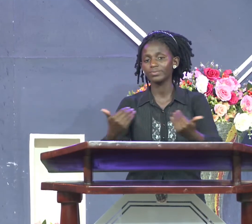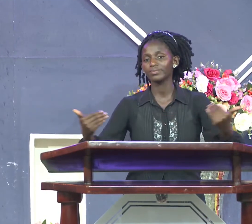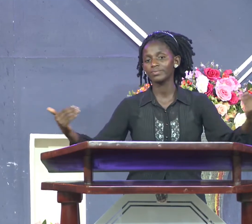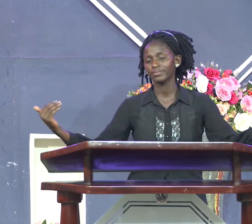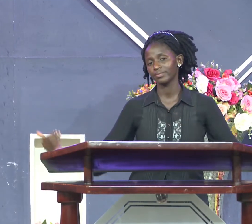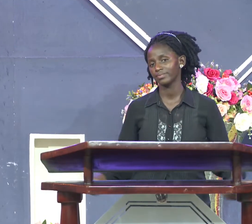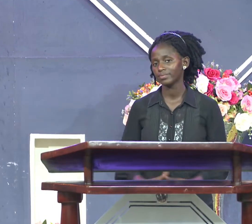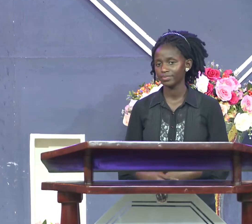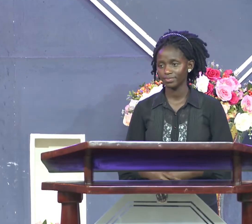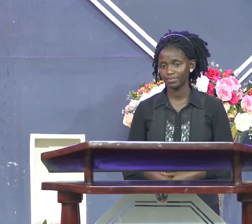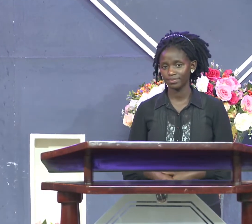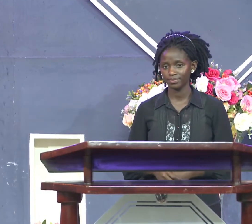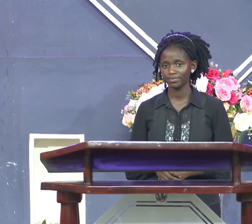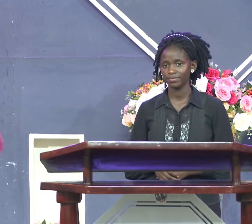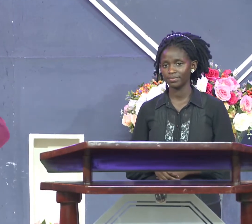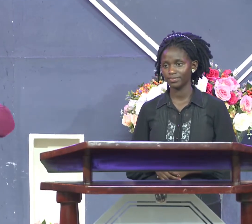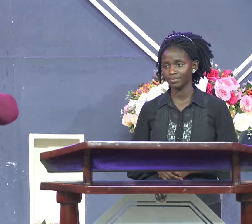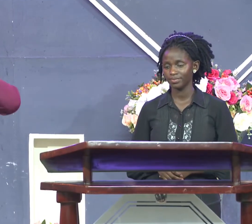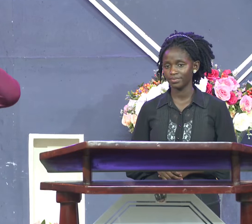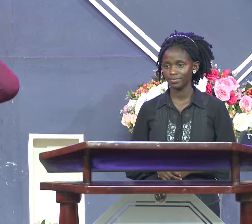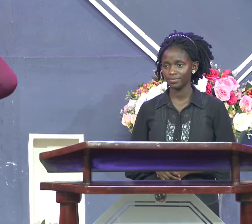it will flow to our children.